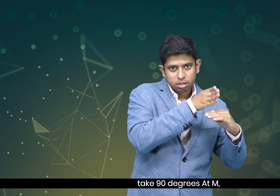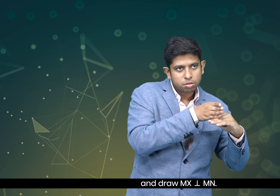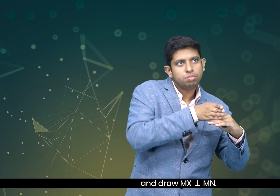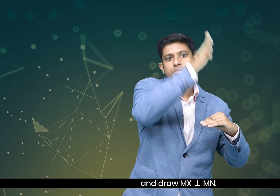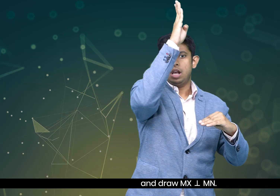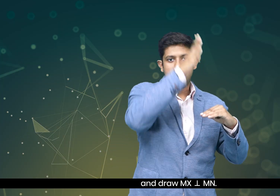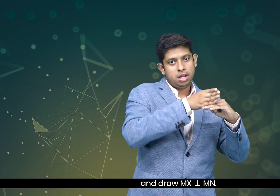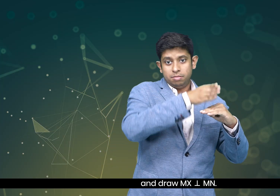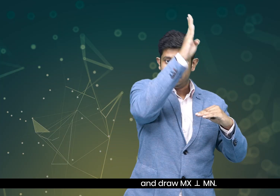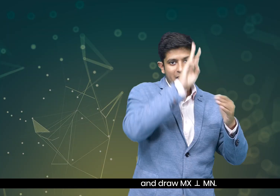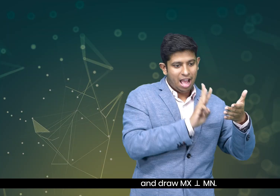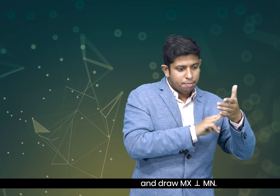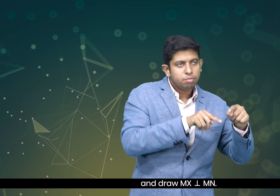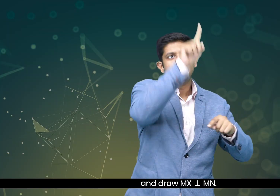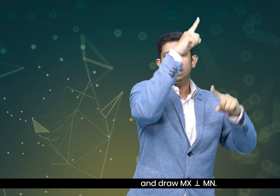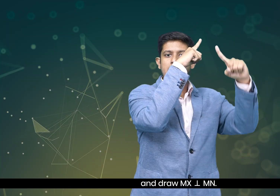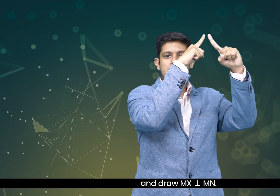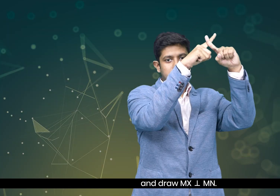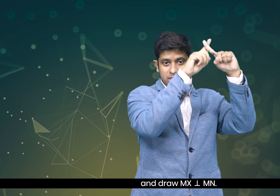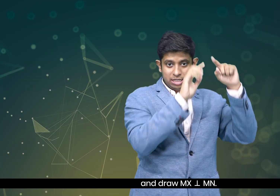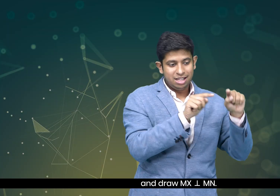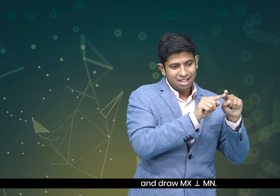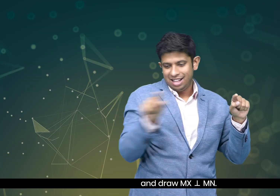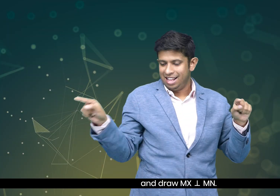and draw MX perpendicular to MN.